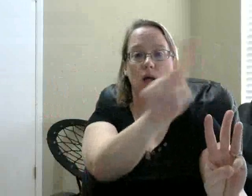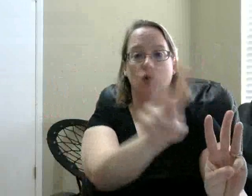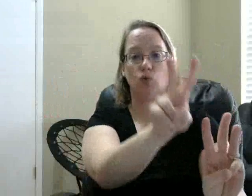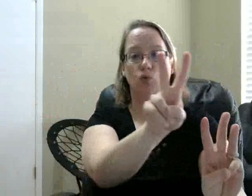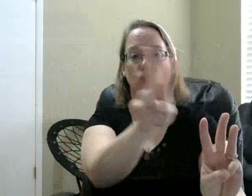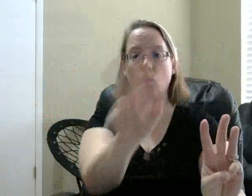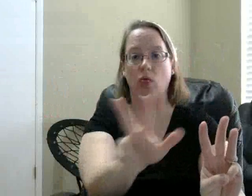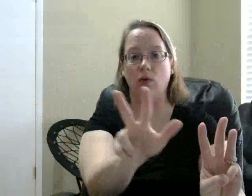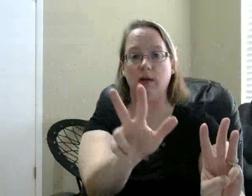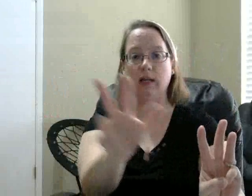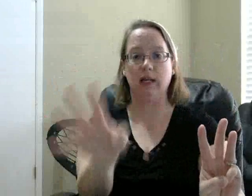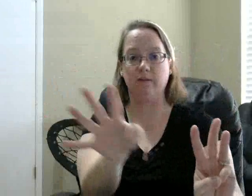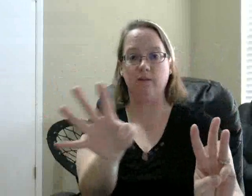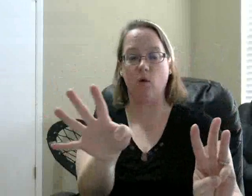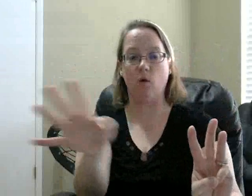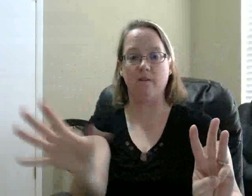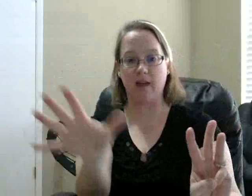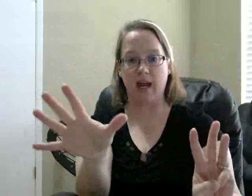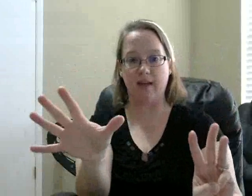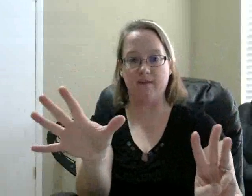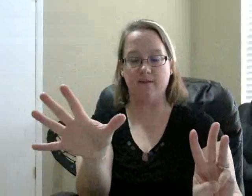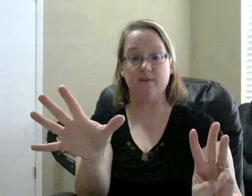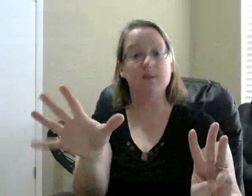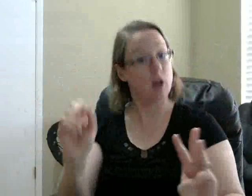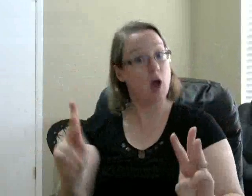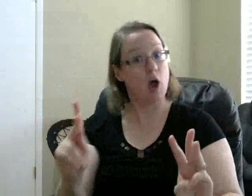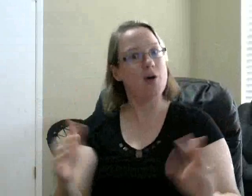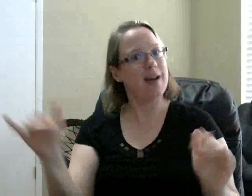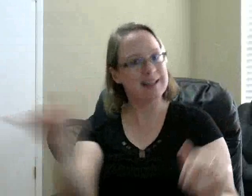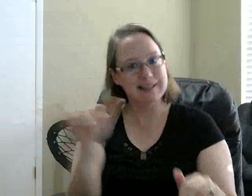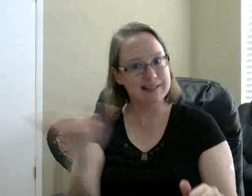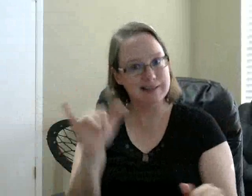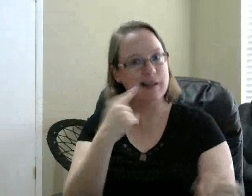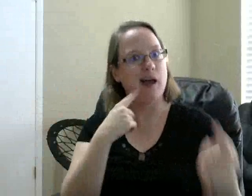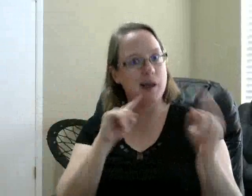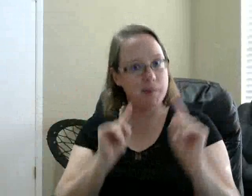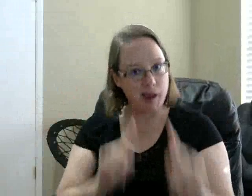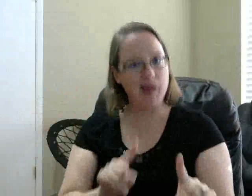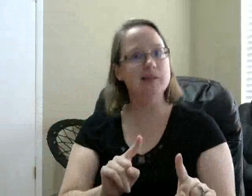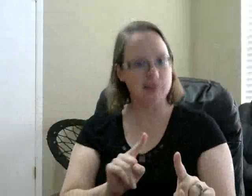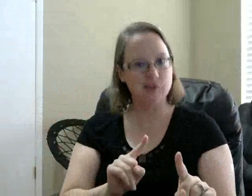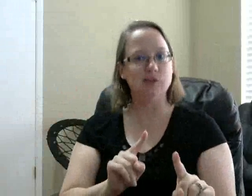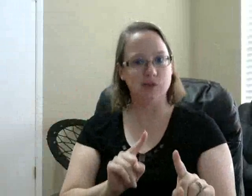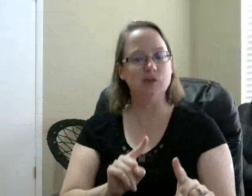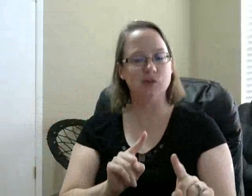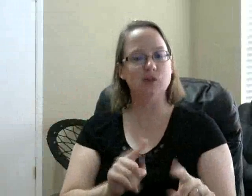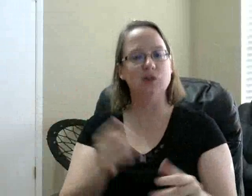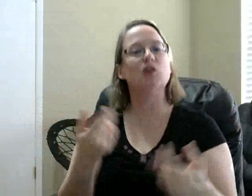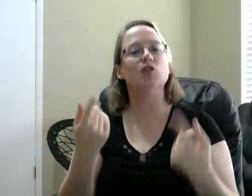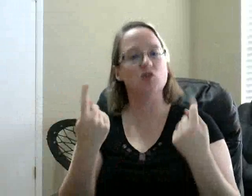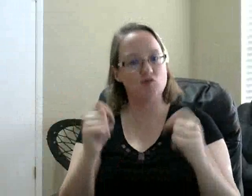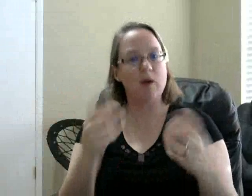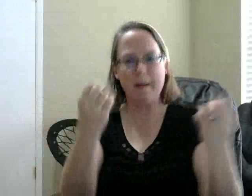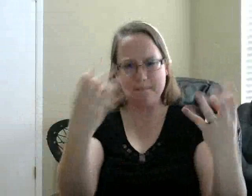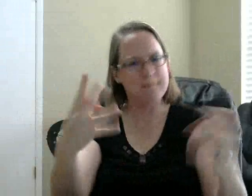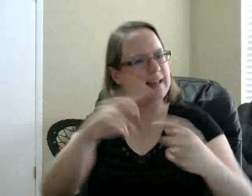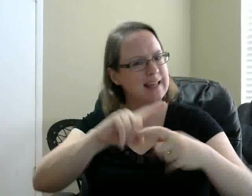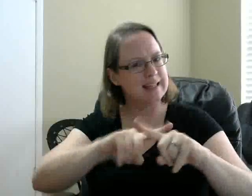3, 4, 5. We get to the same place. And I think you might want to try this on a bunch of problems, and you'll see it always works